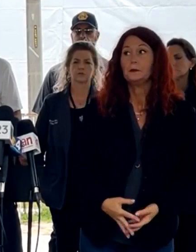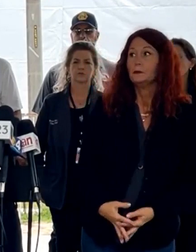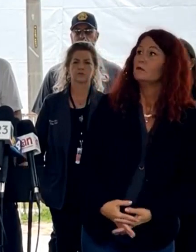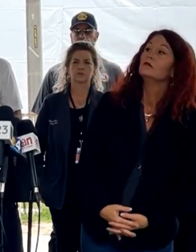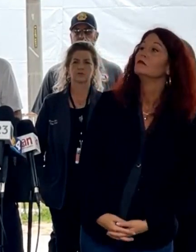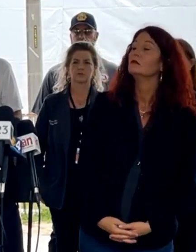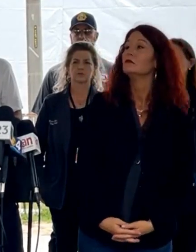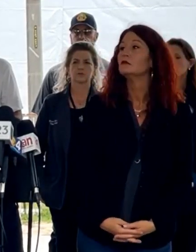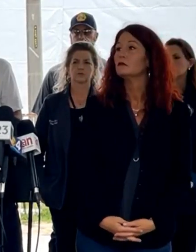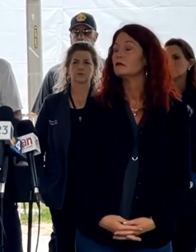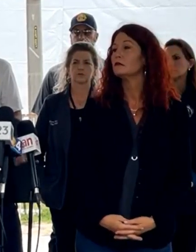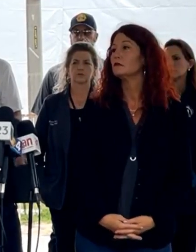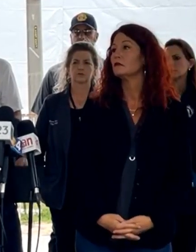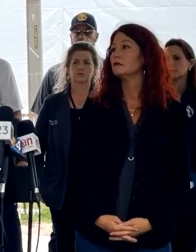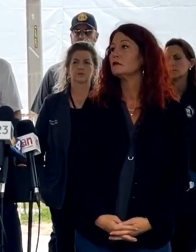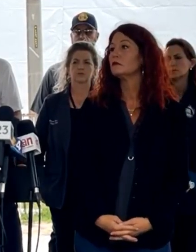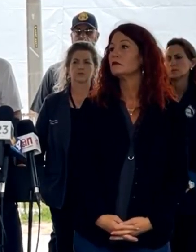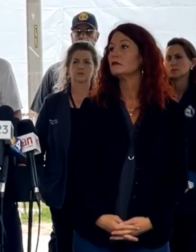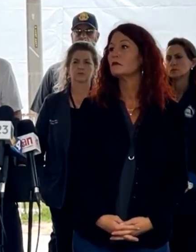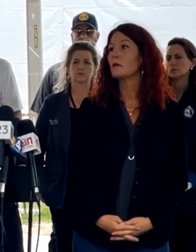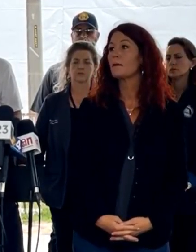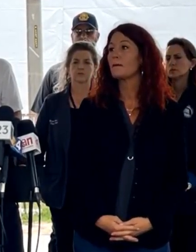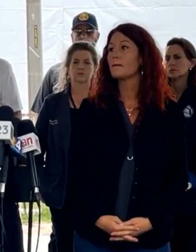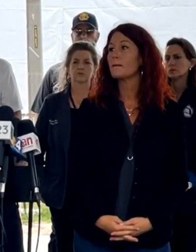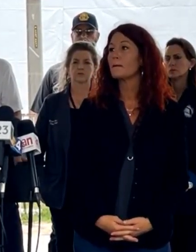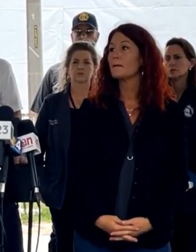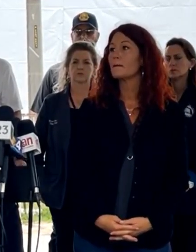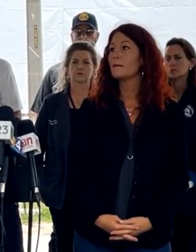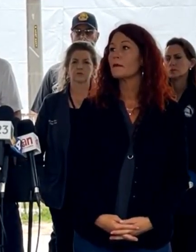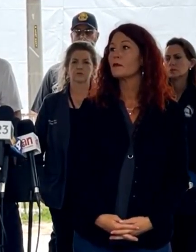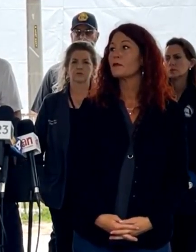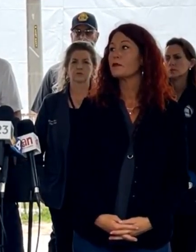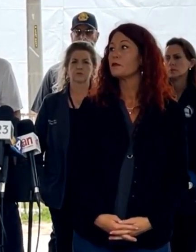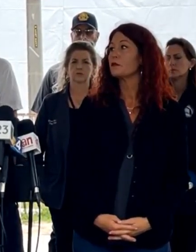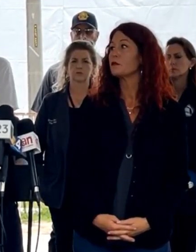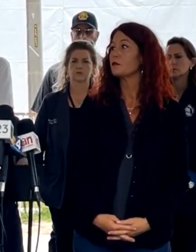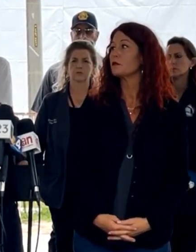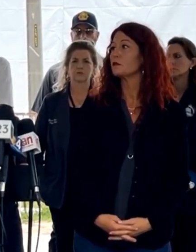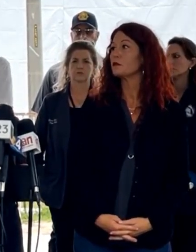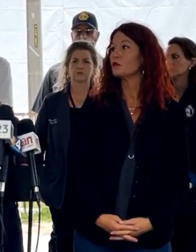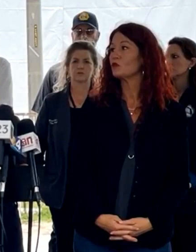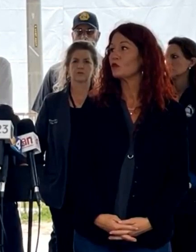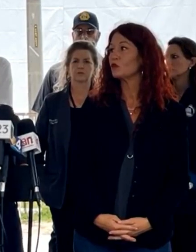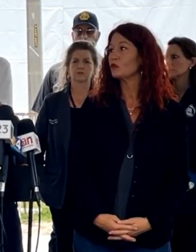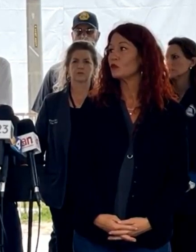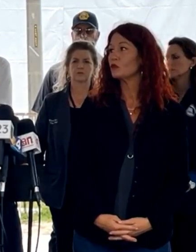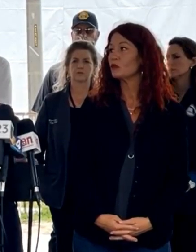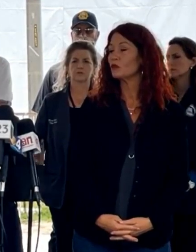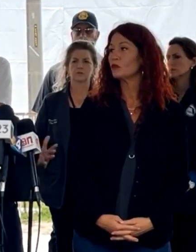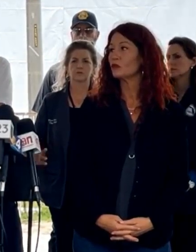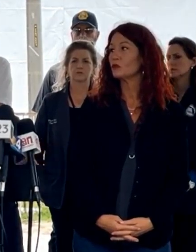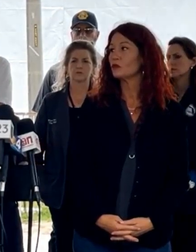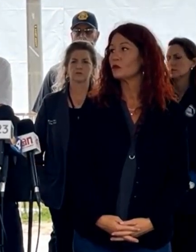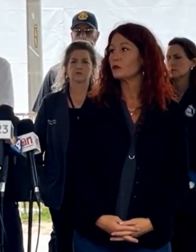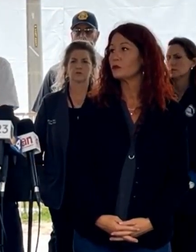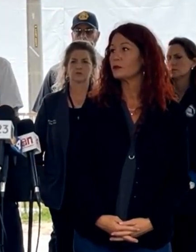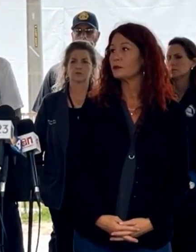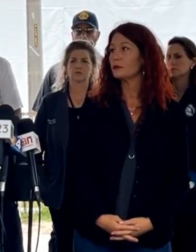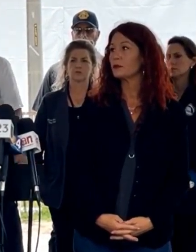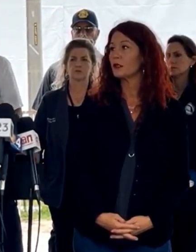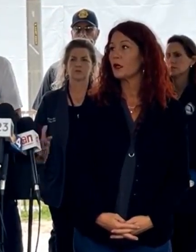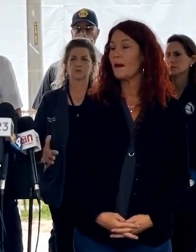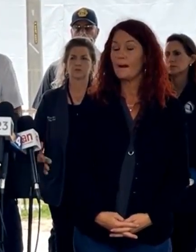metódicos en el proceso. El hecho de que todavía nos encontramos en esta parte del proceso no quiere decir que no estamos